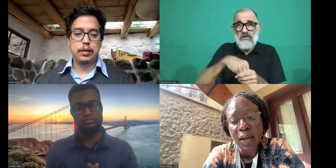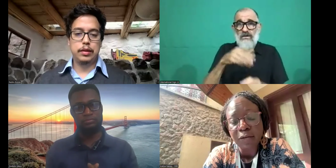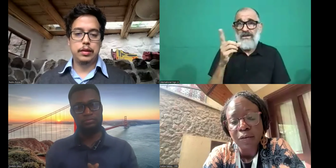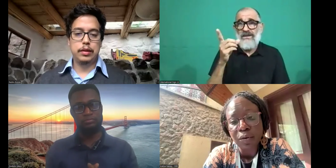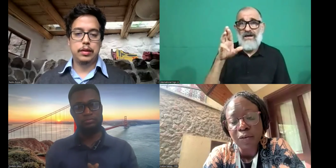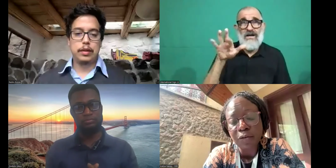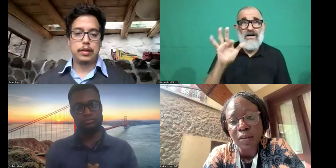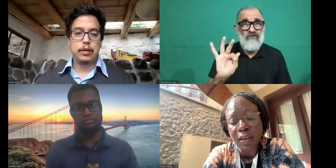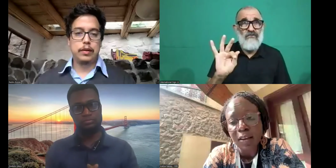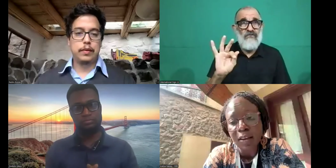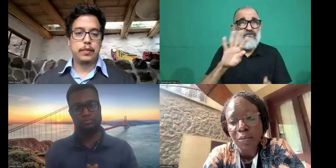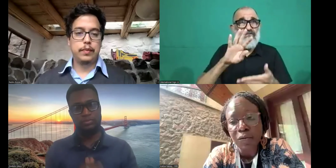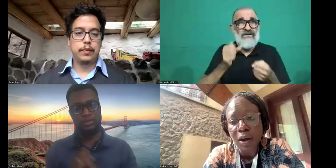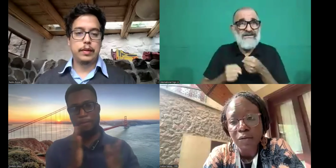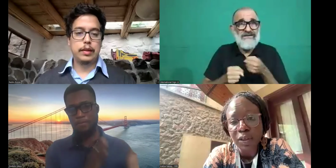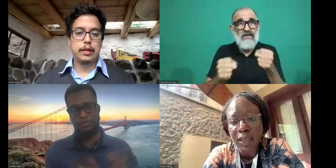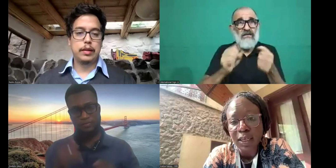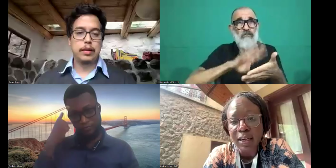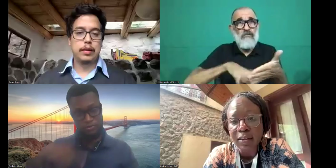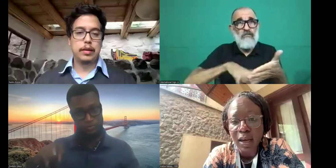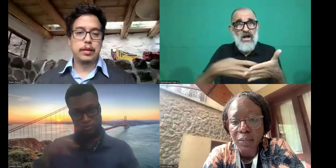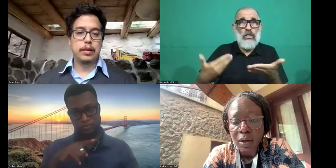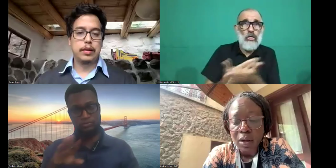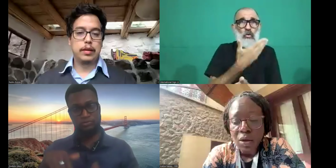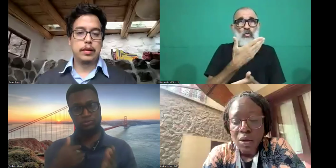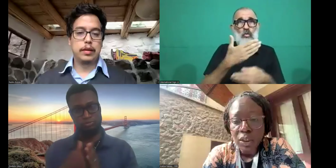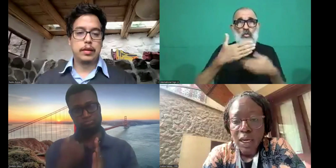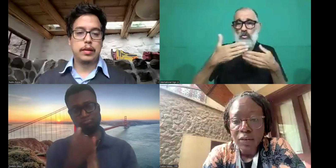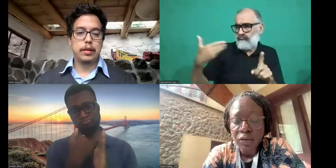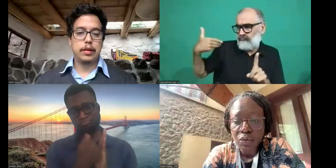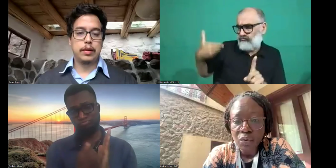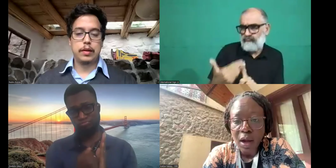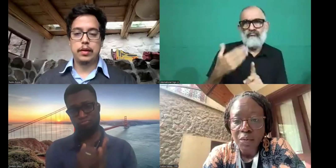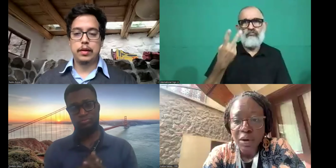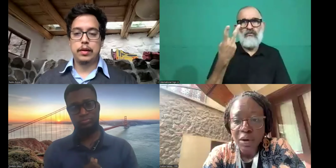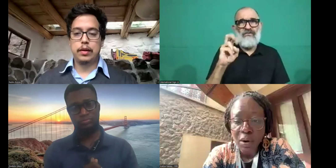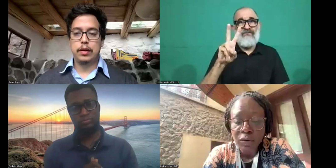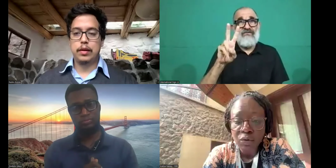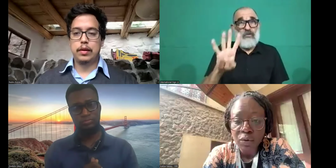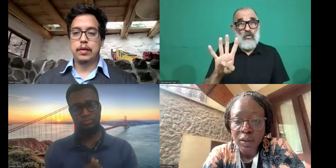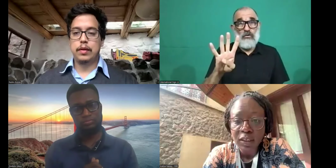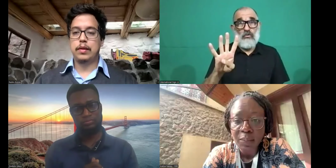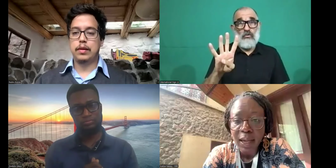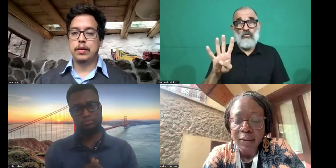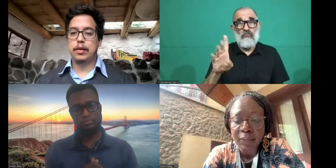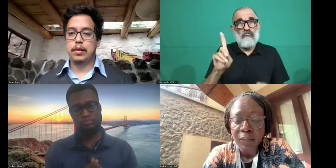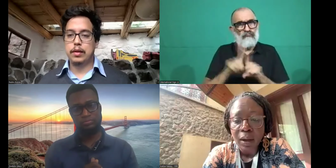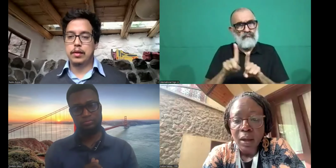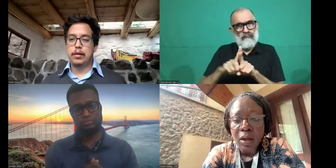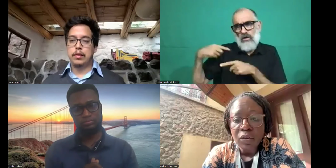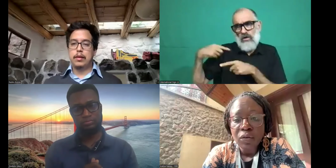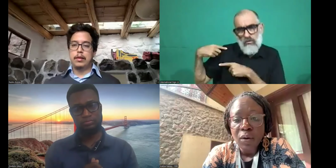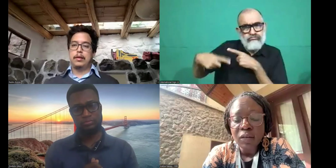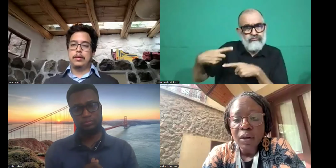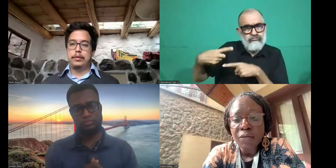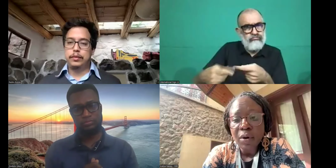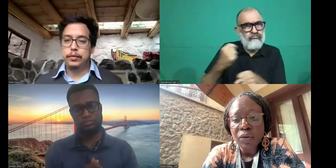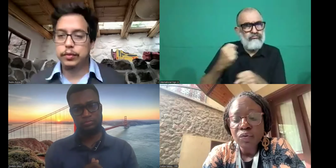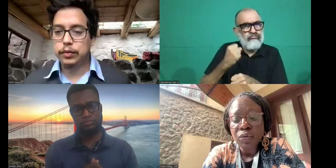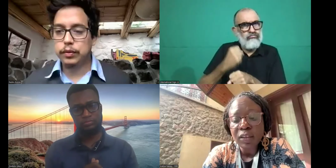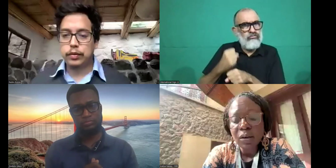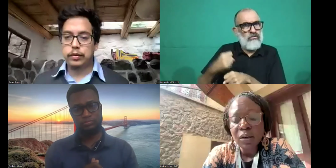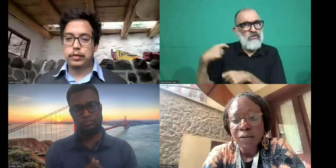strategic plan for your reference in case some of you have not yet had a time or chance to read through our new strategic plan. So as part